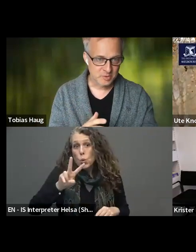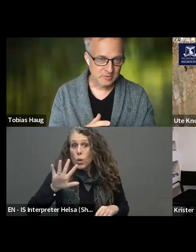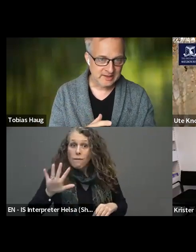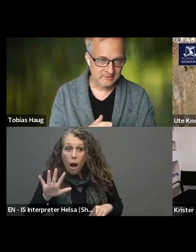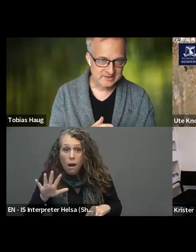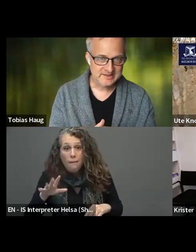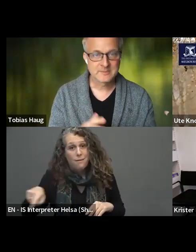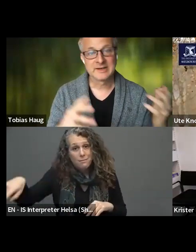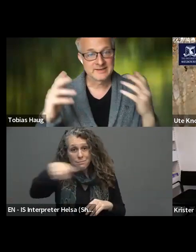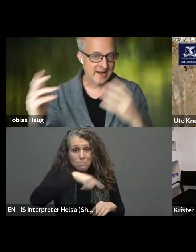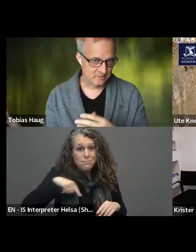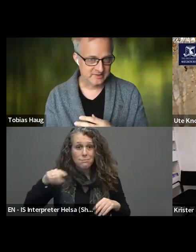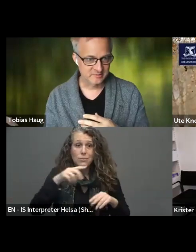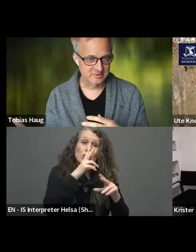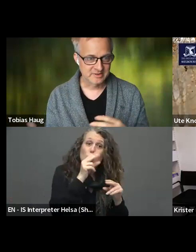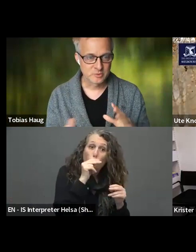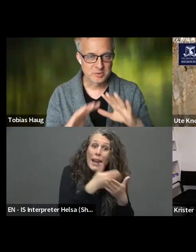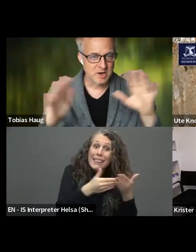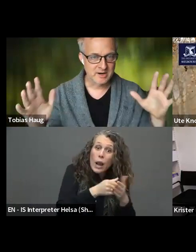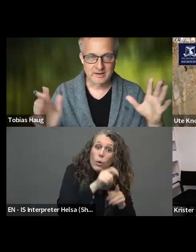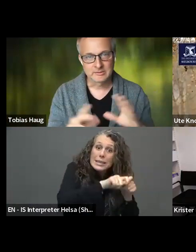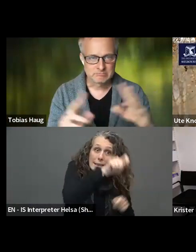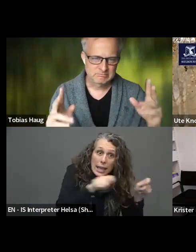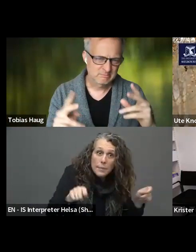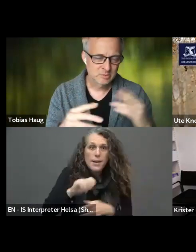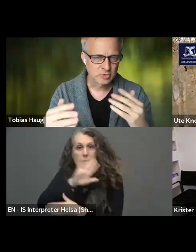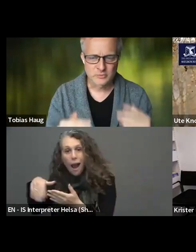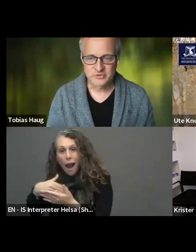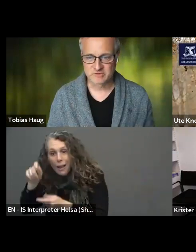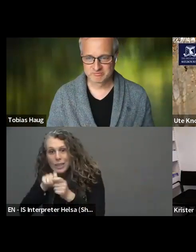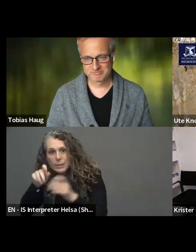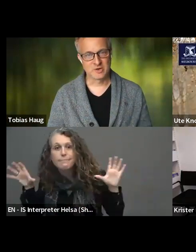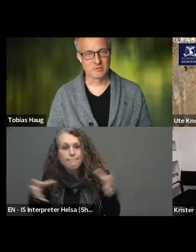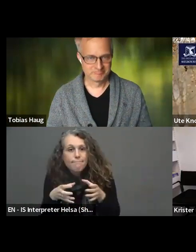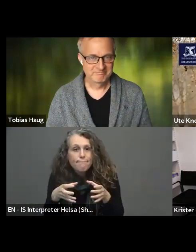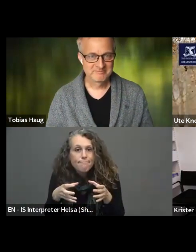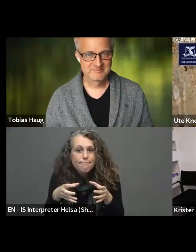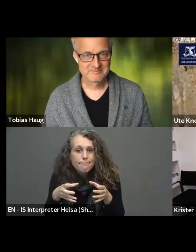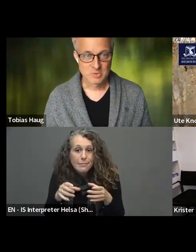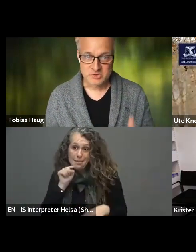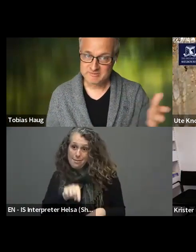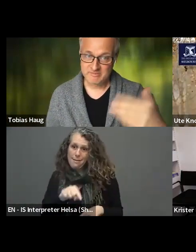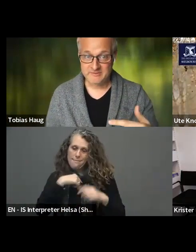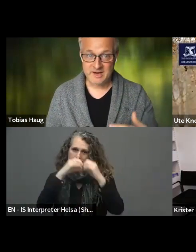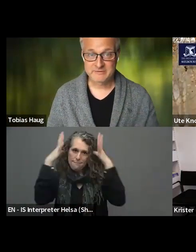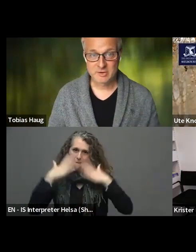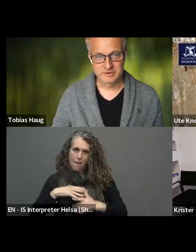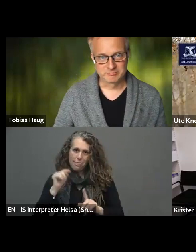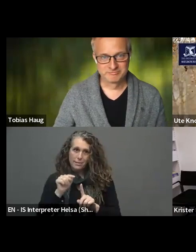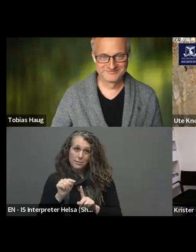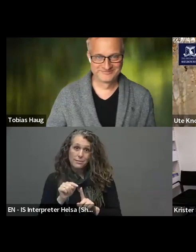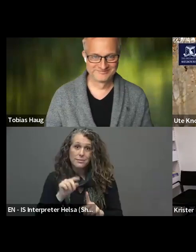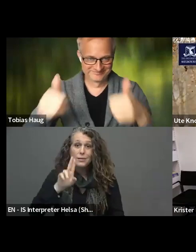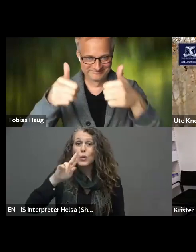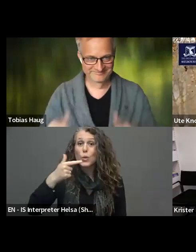colleagues from spoken language assessment and sign language assessment. That would be my short-term vision. So, Ute,